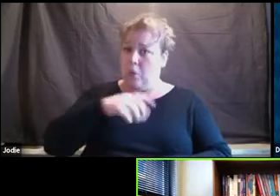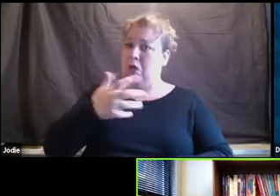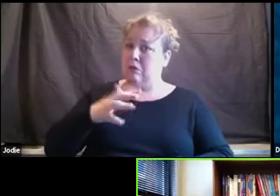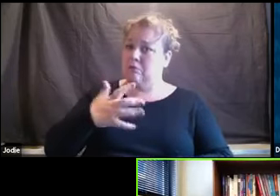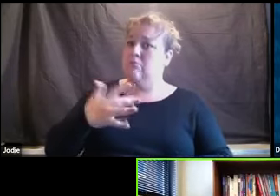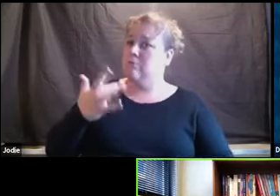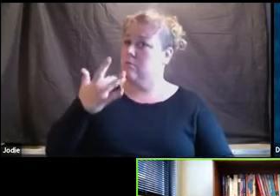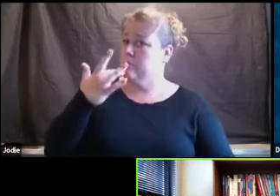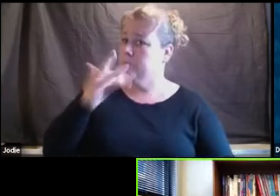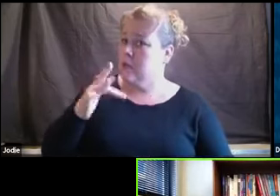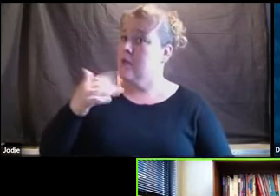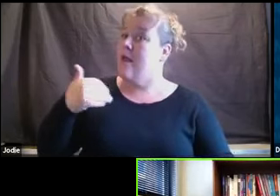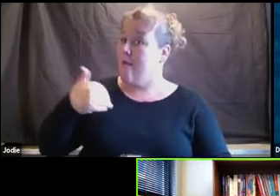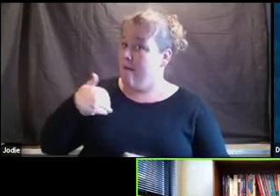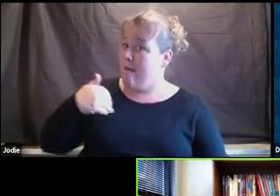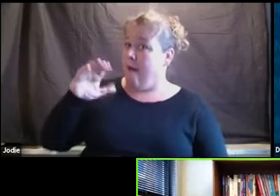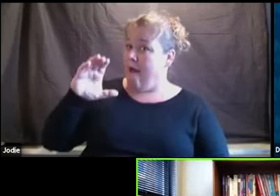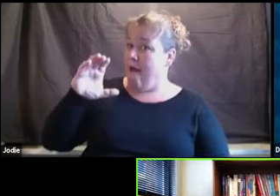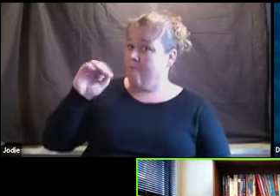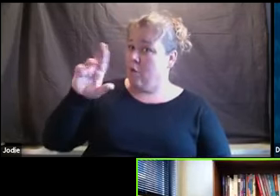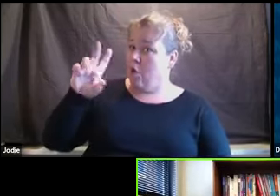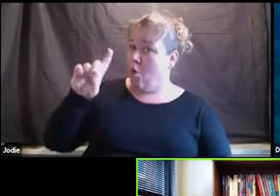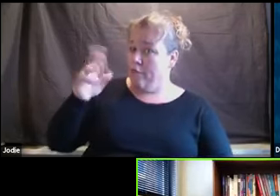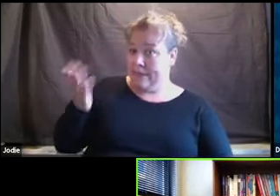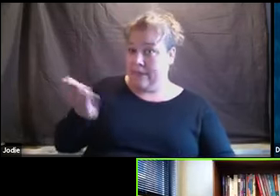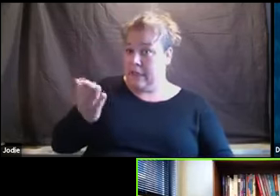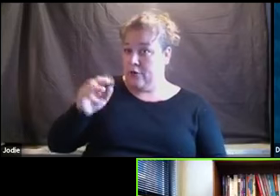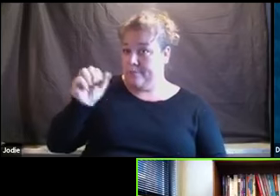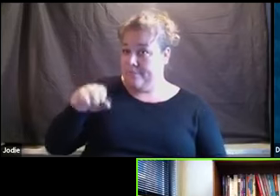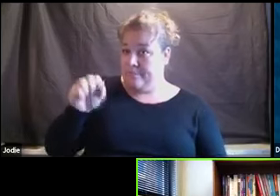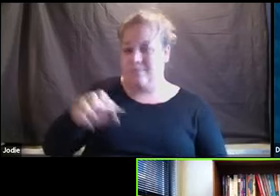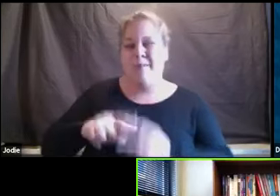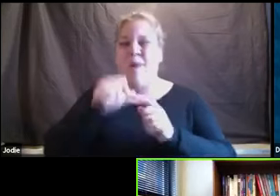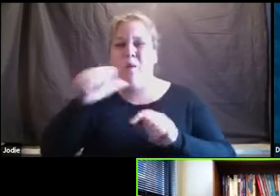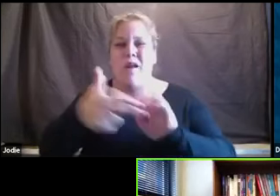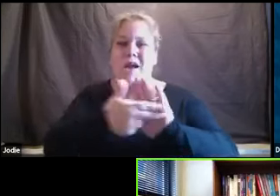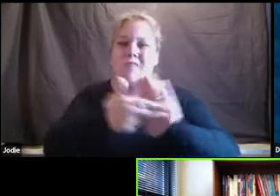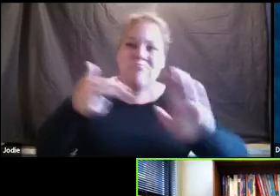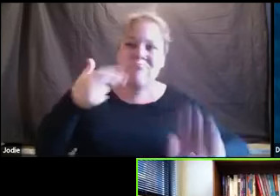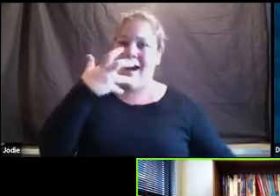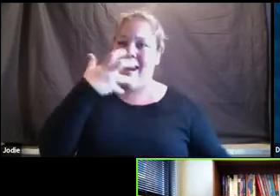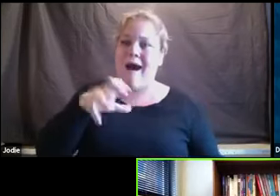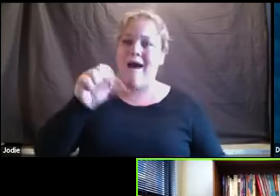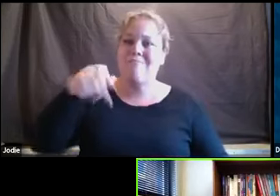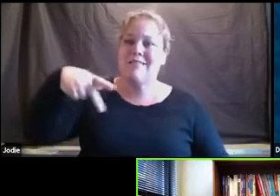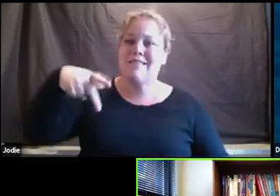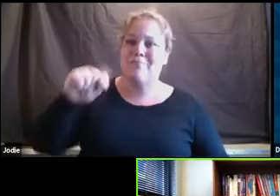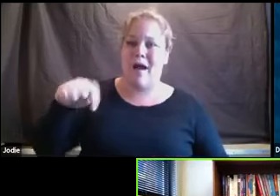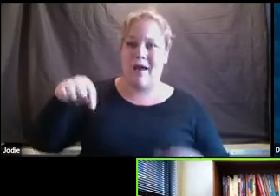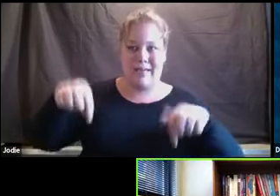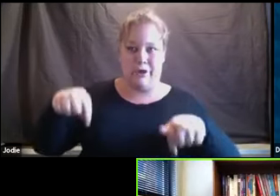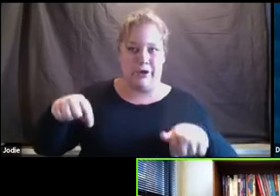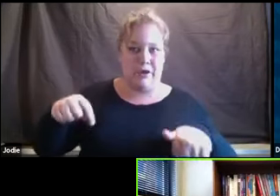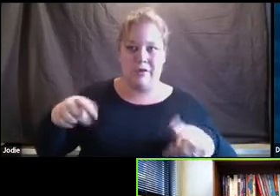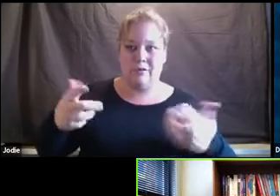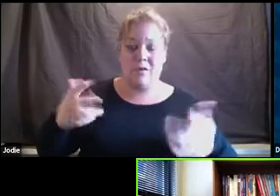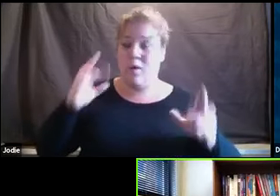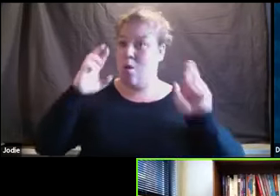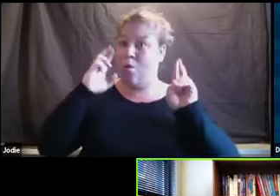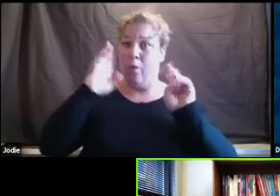our community, but it's not considered a hot spot, and hopefully things will remain that way.